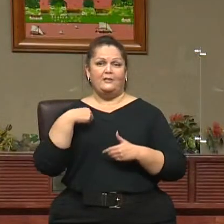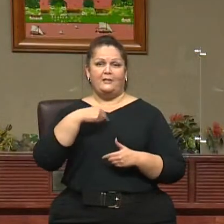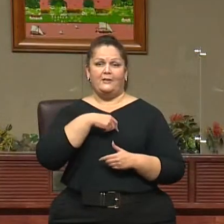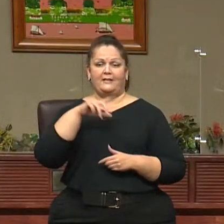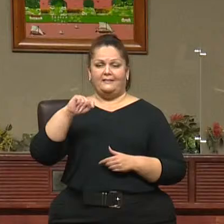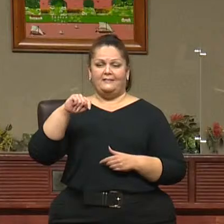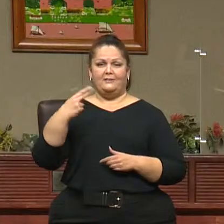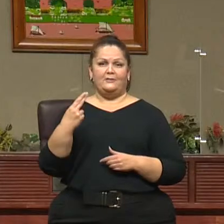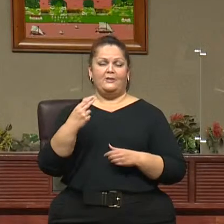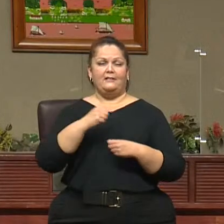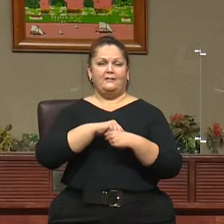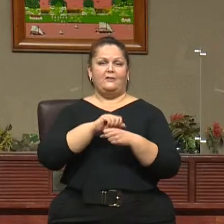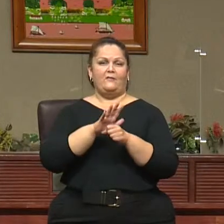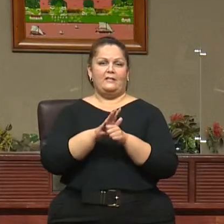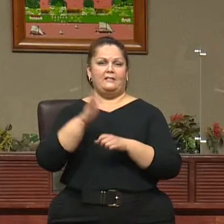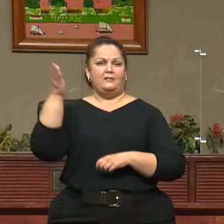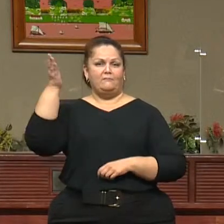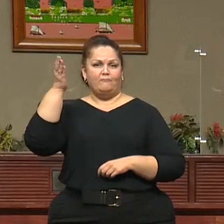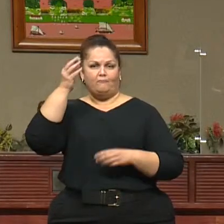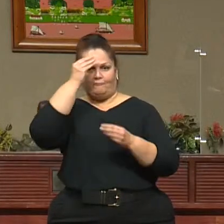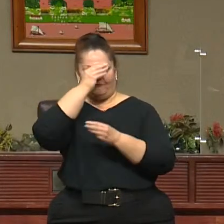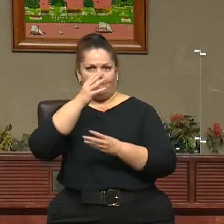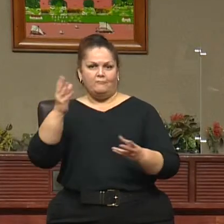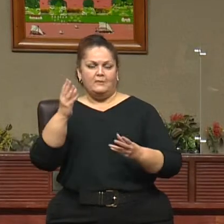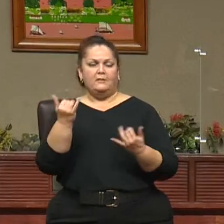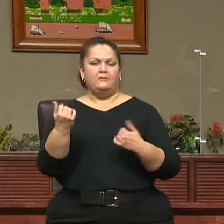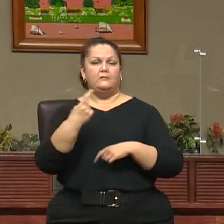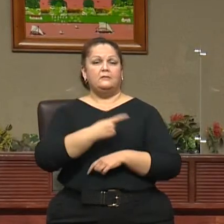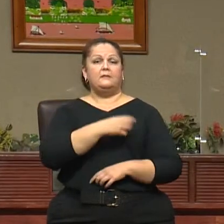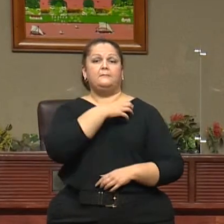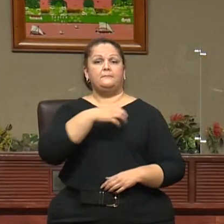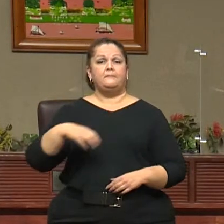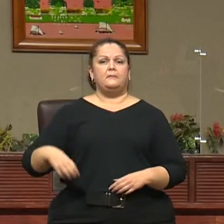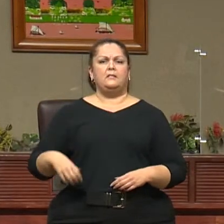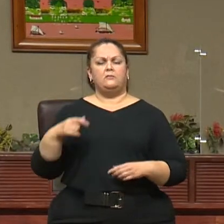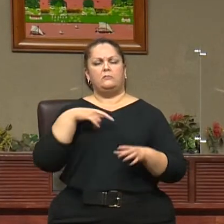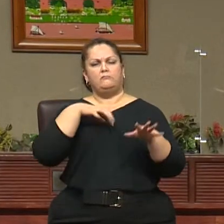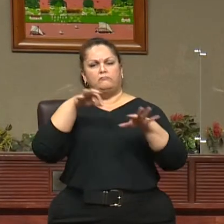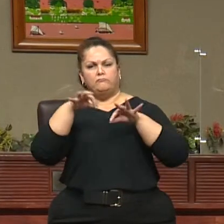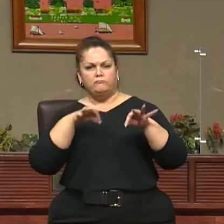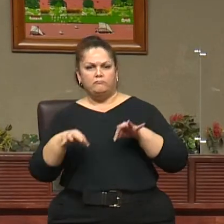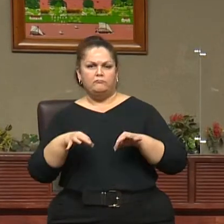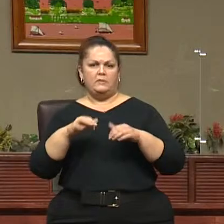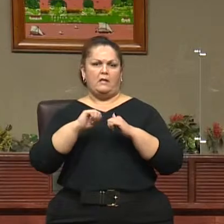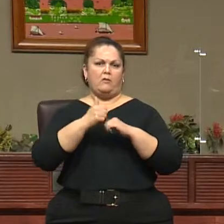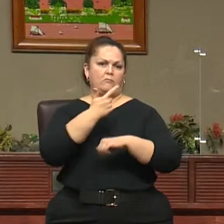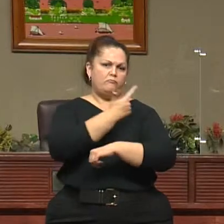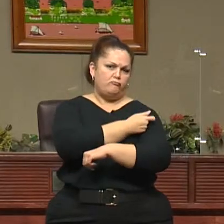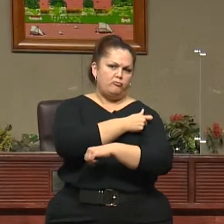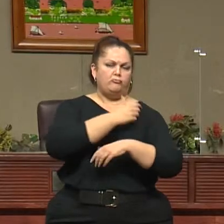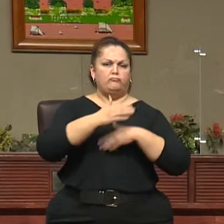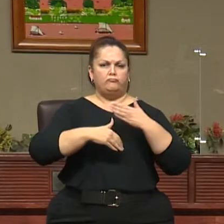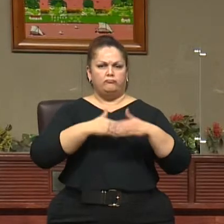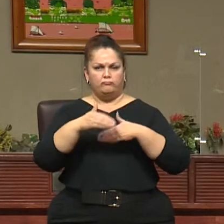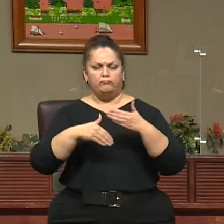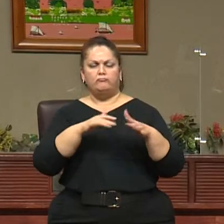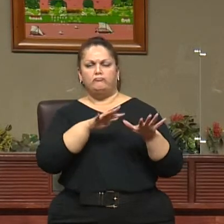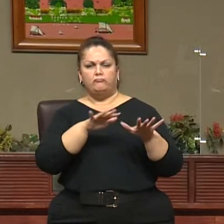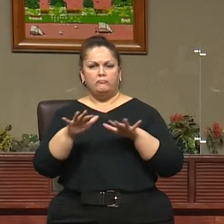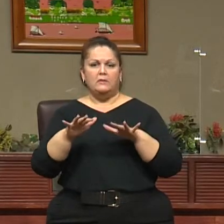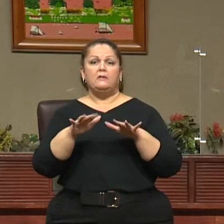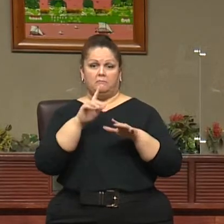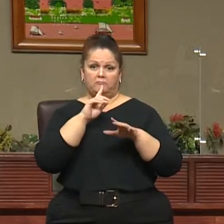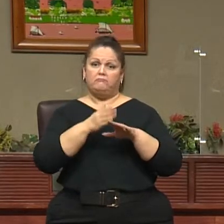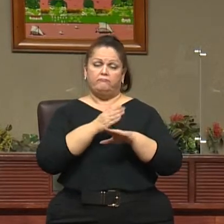Thursday's COVID-19 press briefing. Today, Orange County Mayor will discuss the progress of vaccinations here in Orange County, and there is